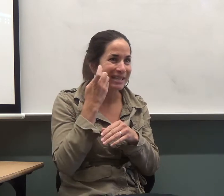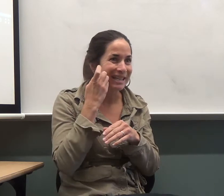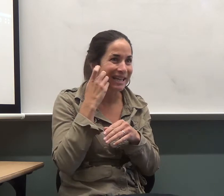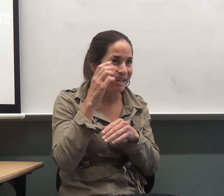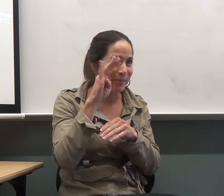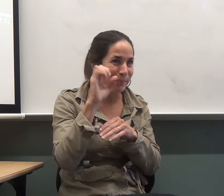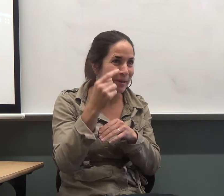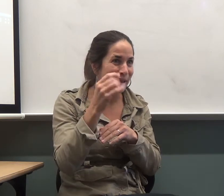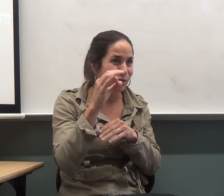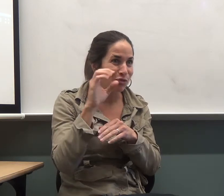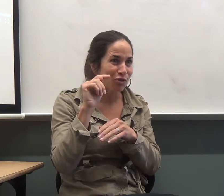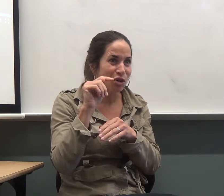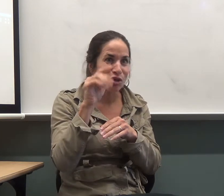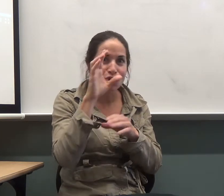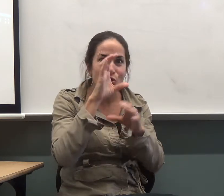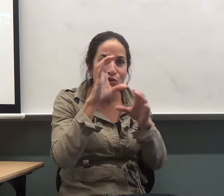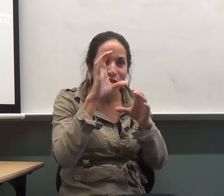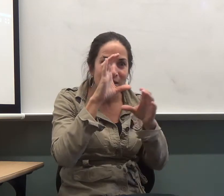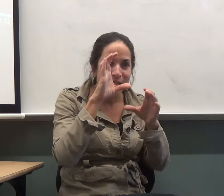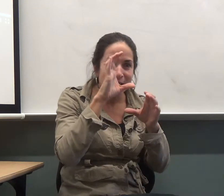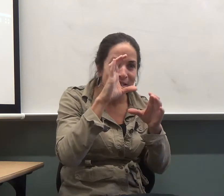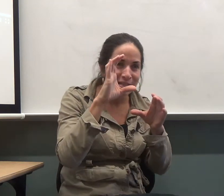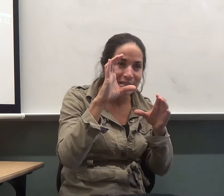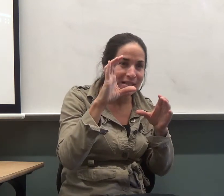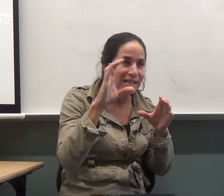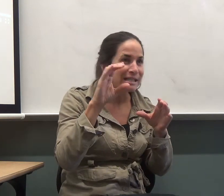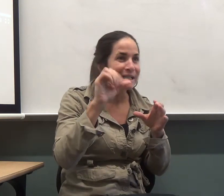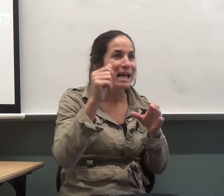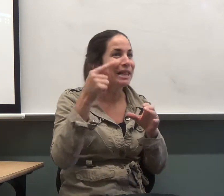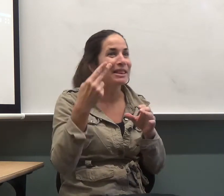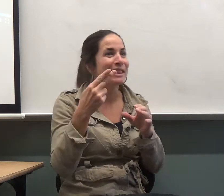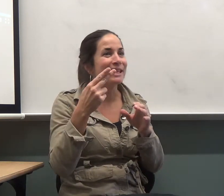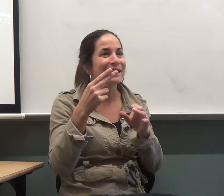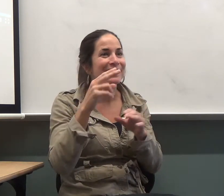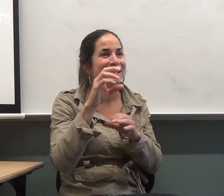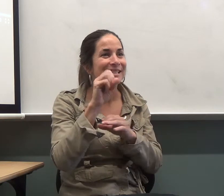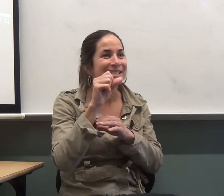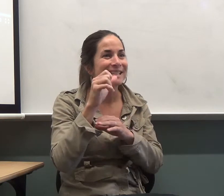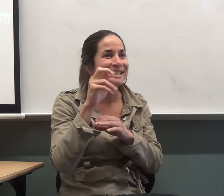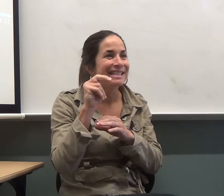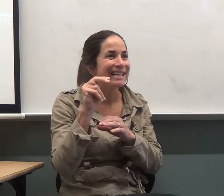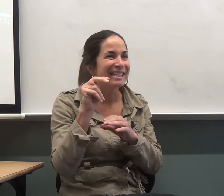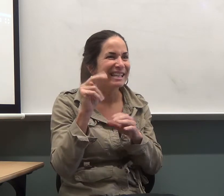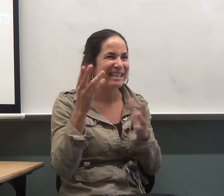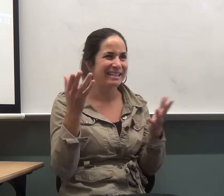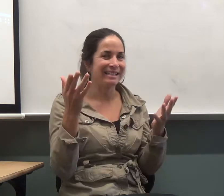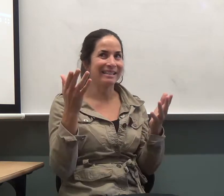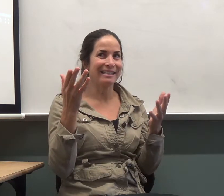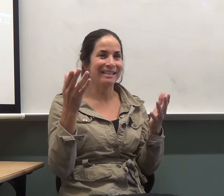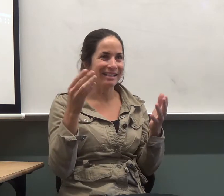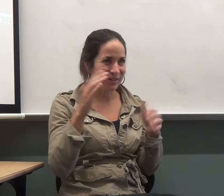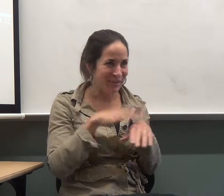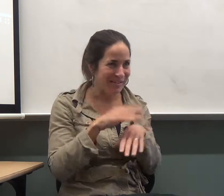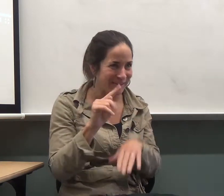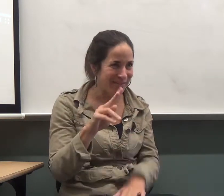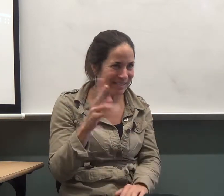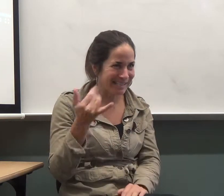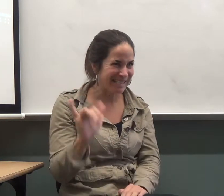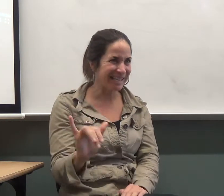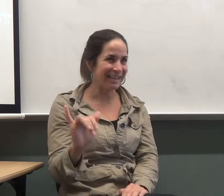searching things. Looking for Bigfoot, the 10th season. You mean by the 10th season you haven't found him already? You're killing me. Not to mention the fact that after